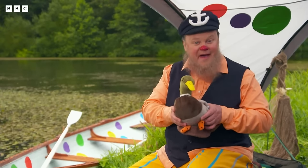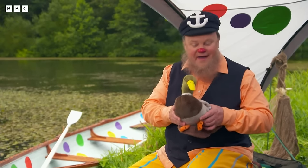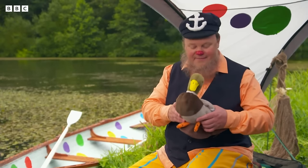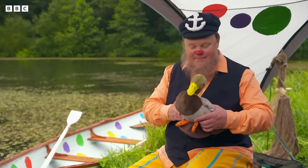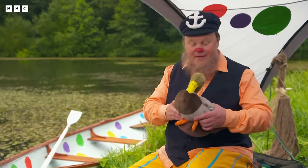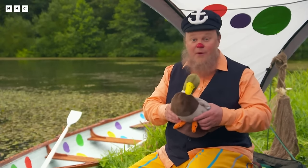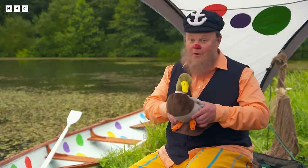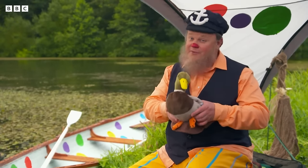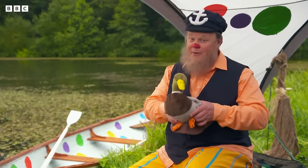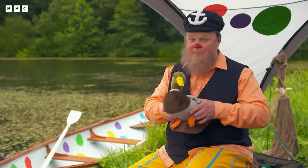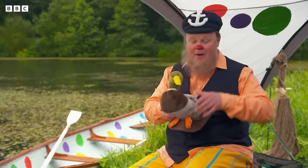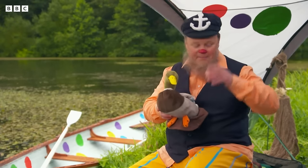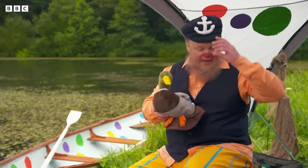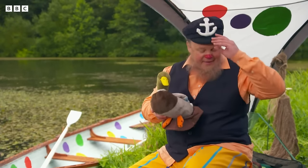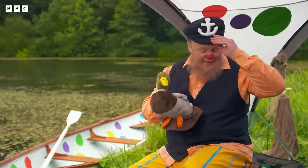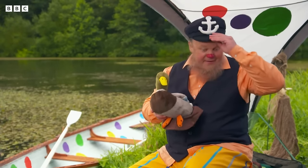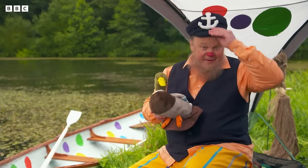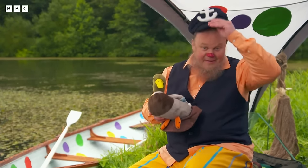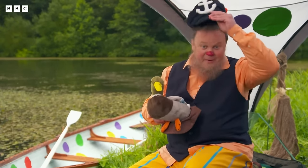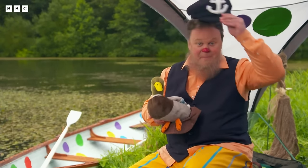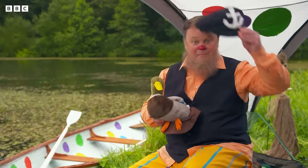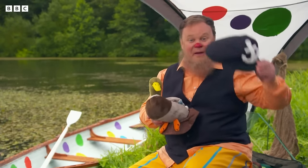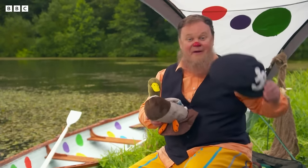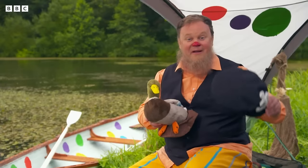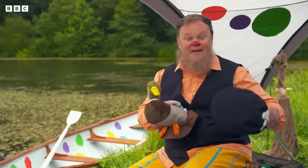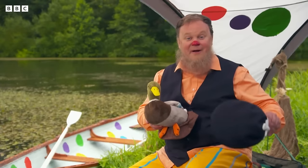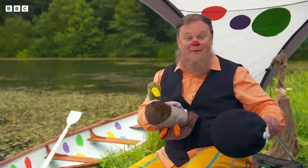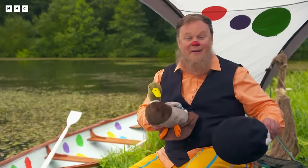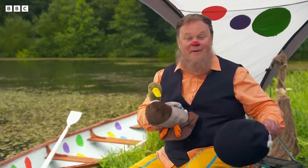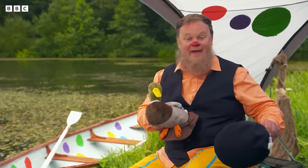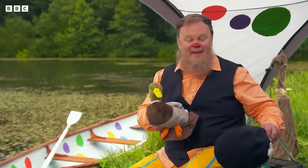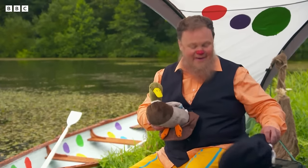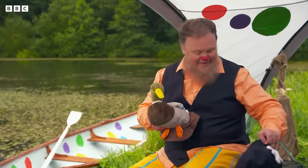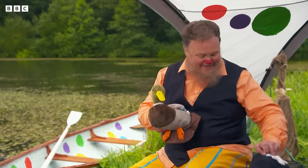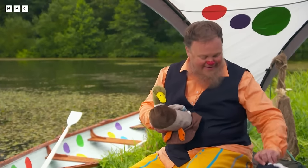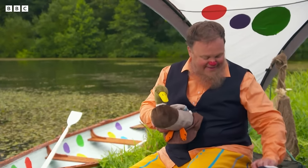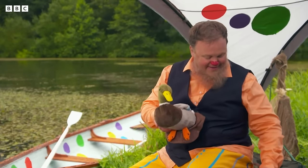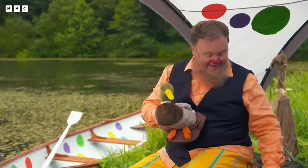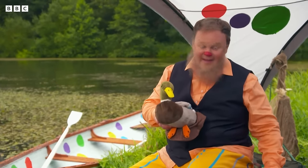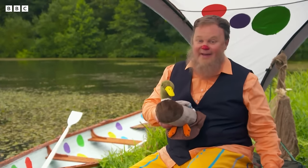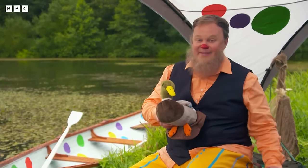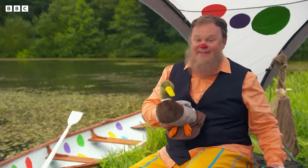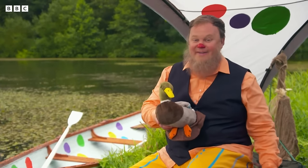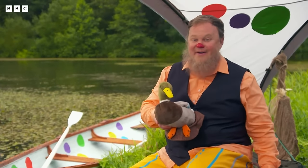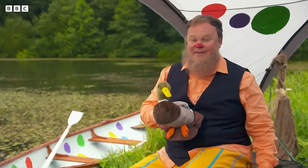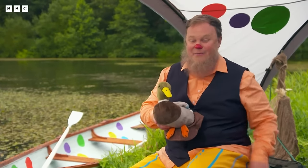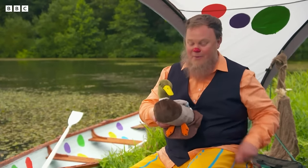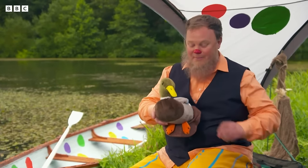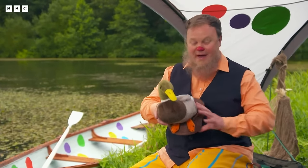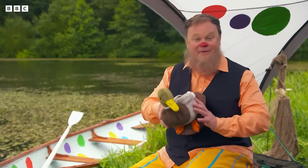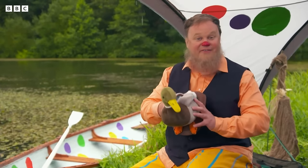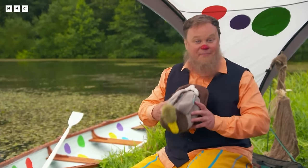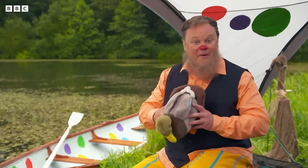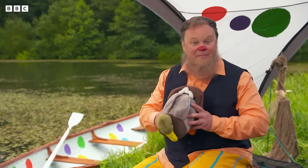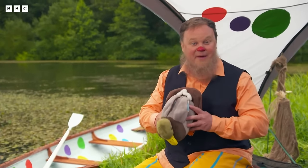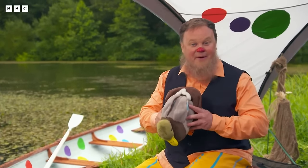hat. Once I pop that on, you'll barely know I'm here. And the ducks won't be able to spot me